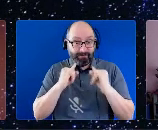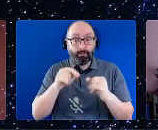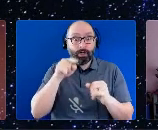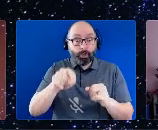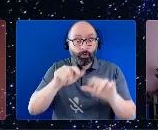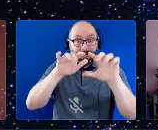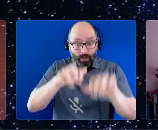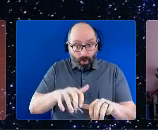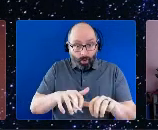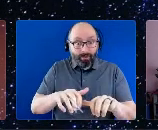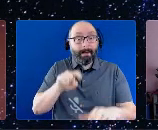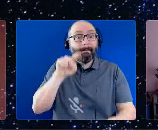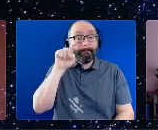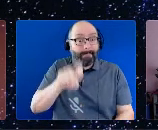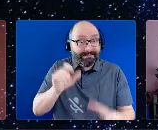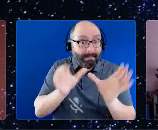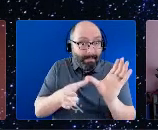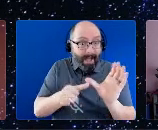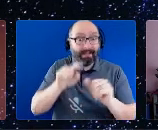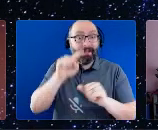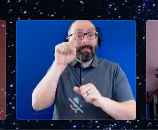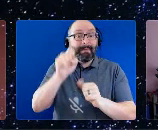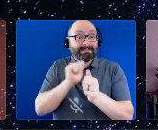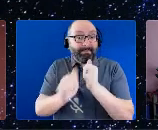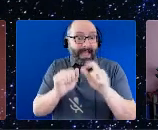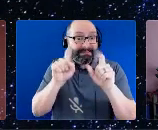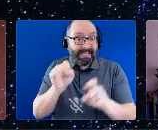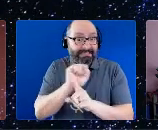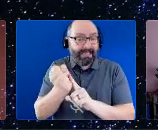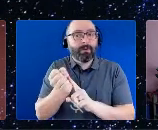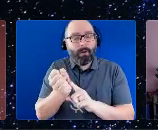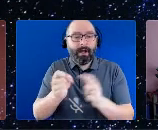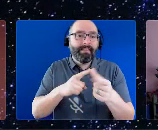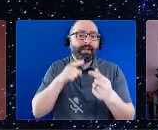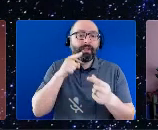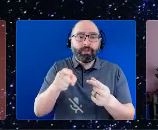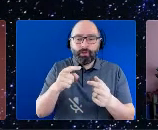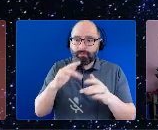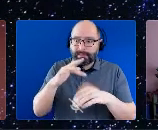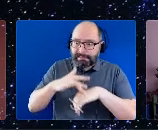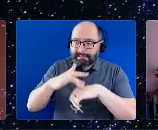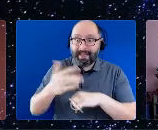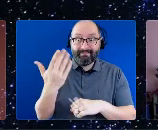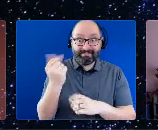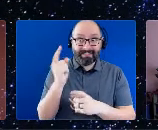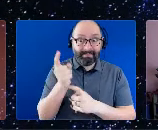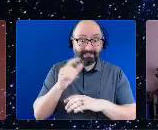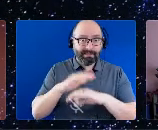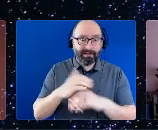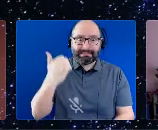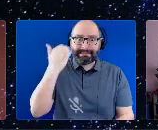cases, sometimes those bugs, then spending 15 minutes on some dumb bug, that can really hurt you.